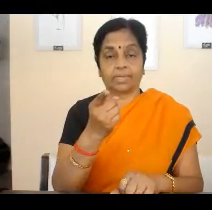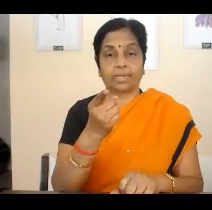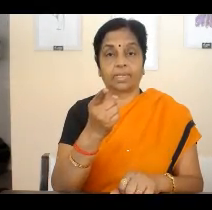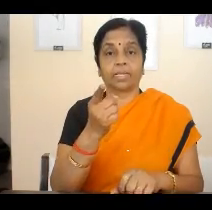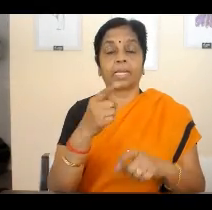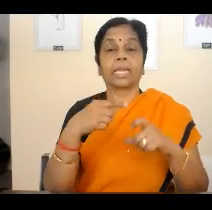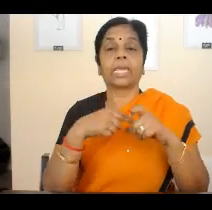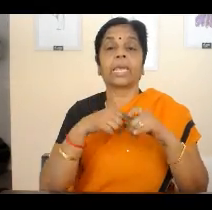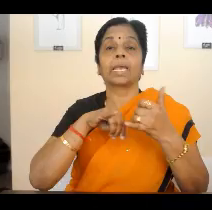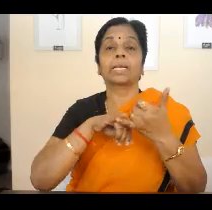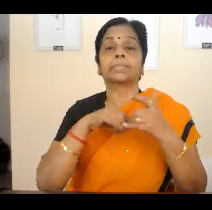establishments to